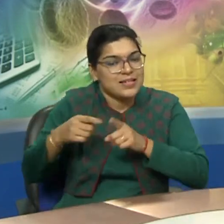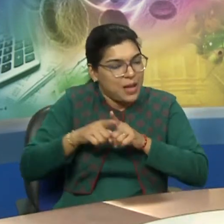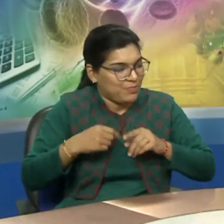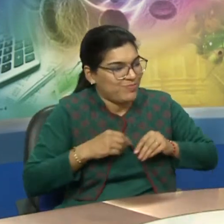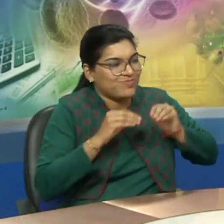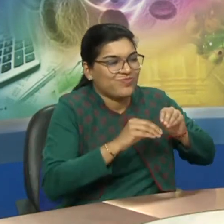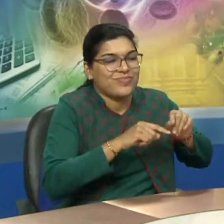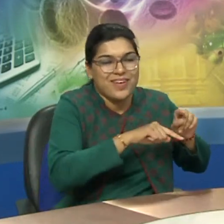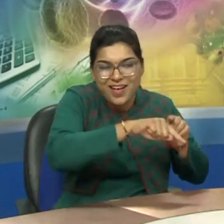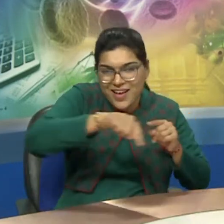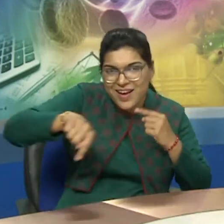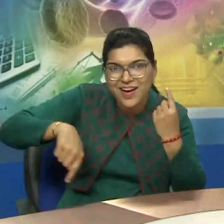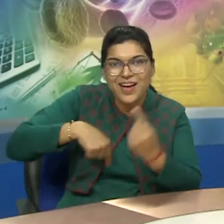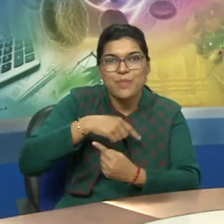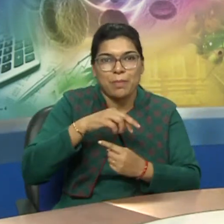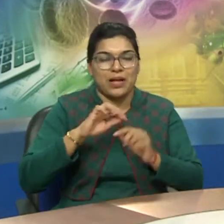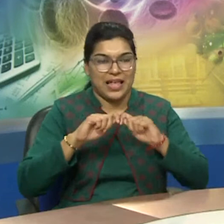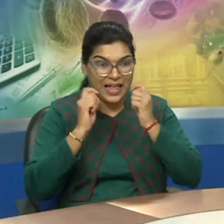we work in a